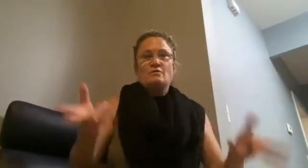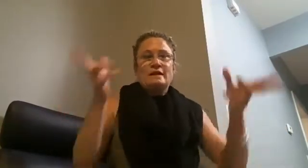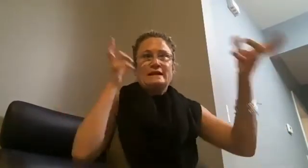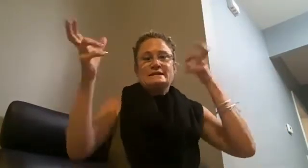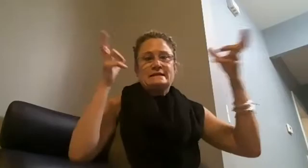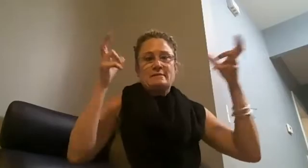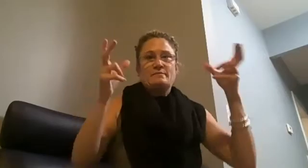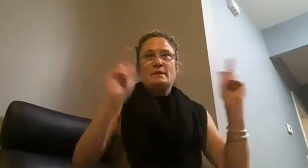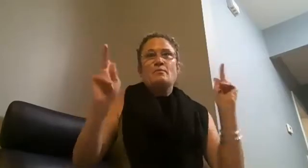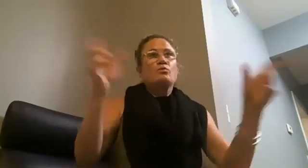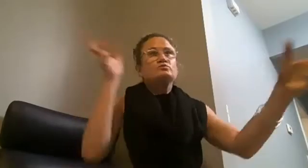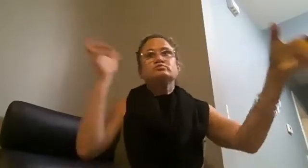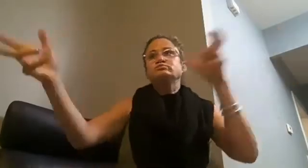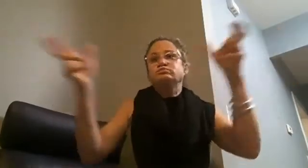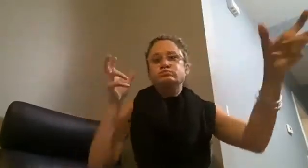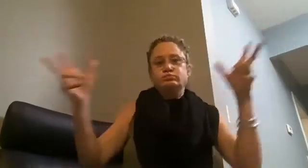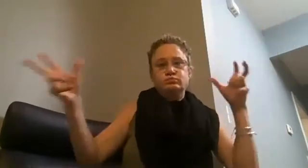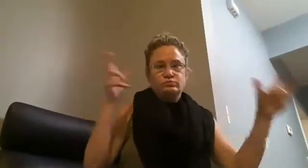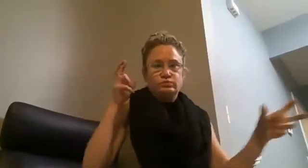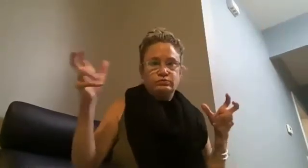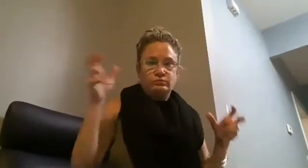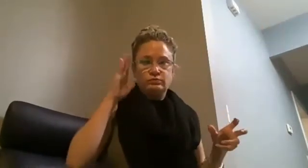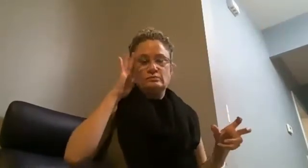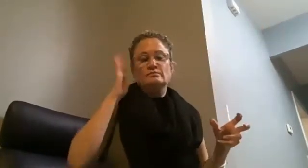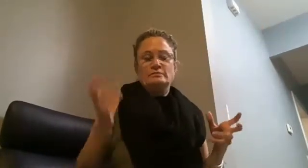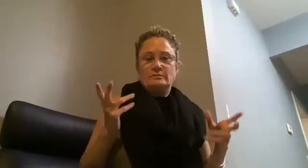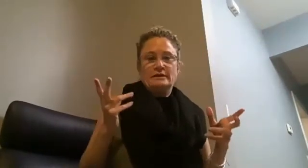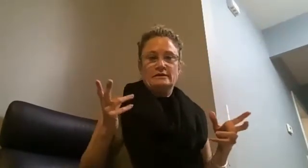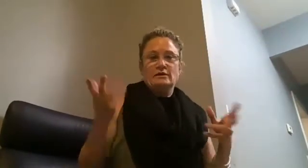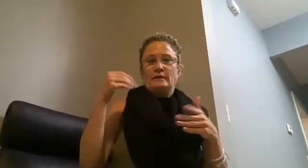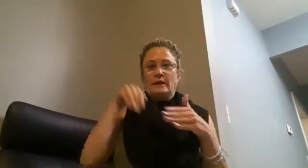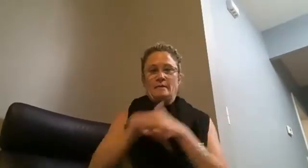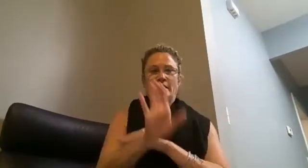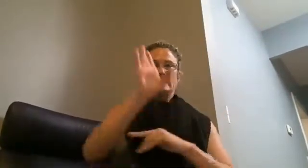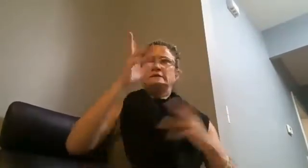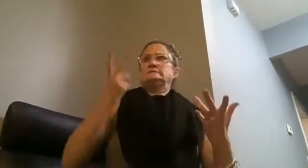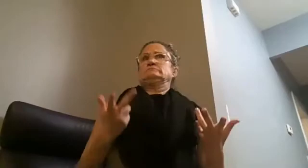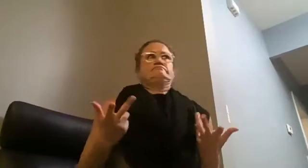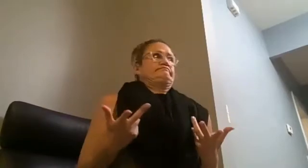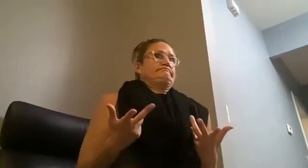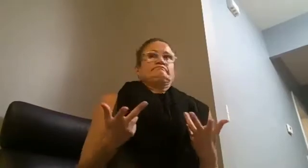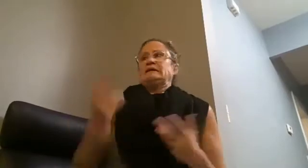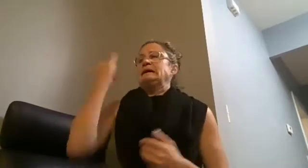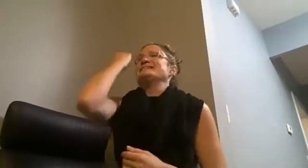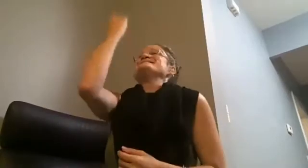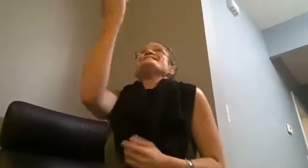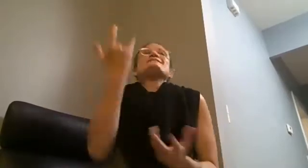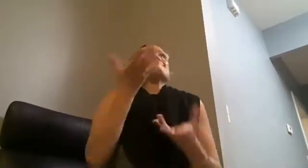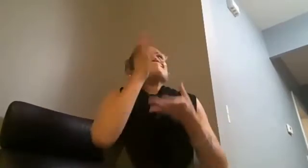who have realized that for years. But otherwise, a lot of us come in with a very ambiguous idea of what our drinking actually was